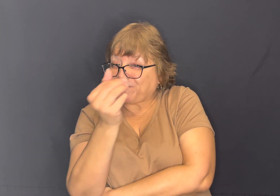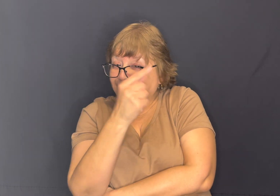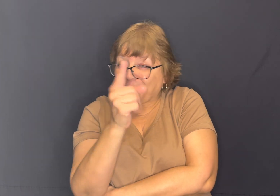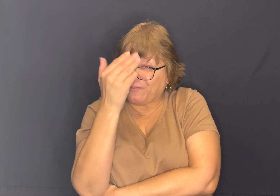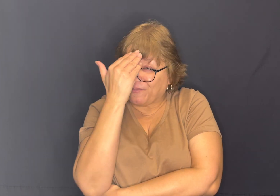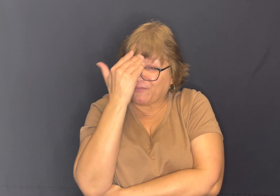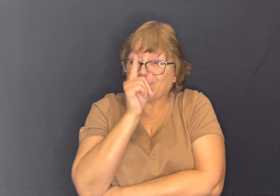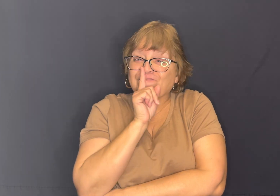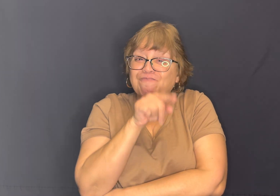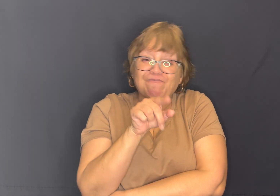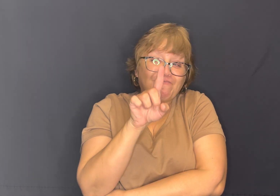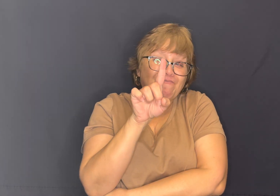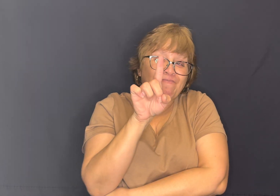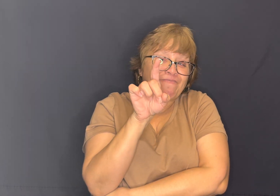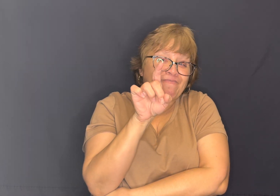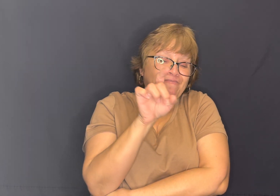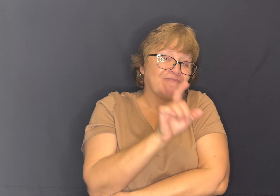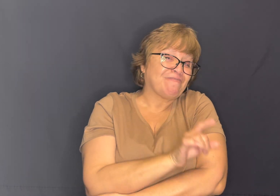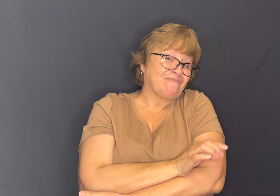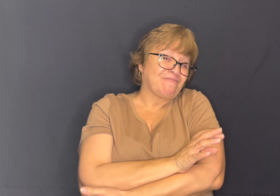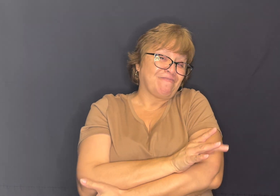Anyone? Anyone know the answer?